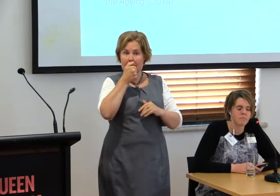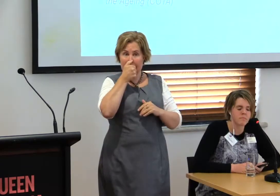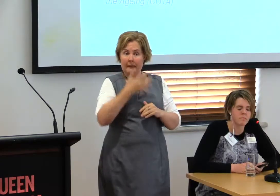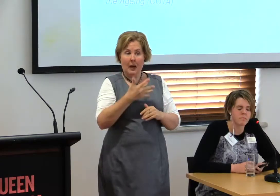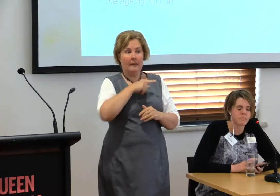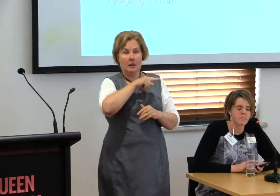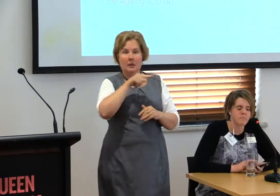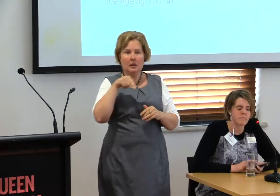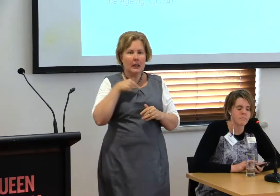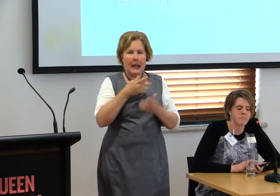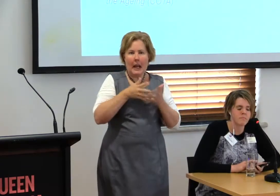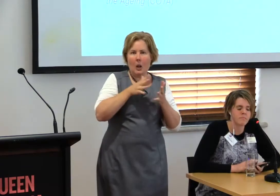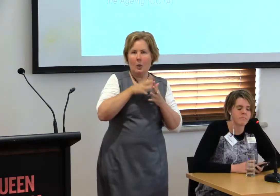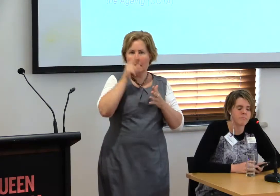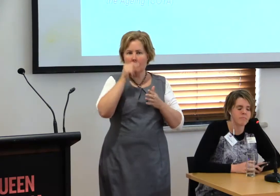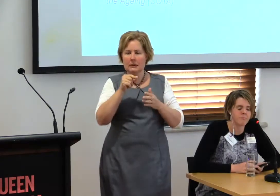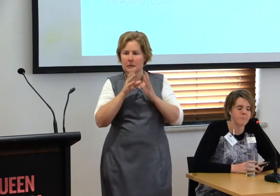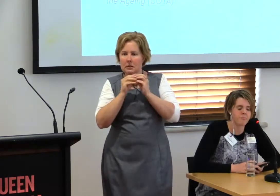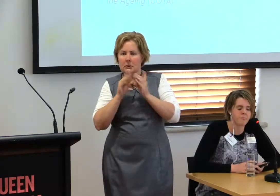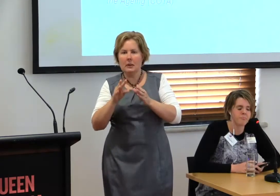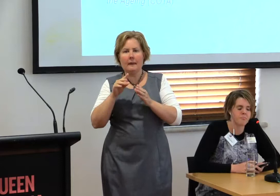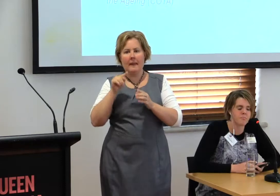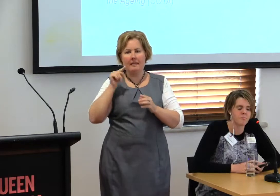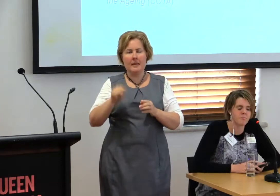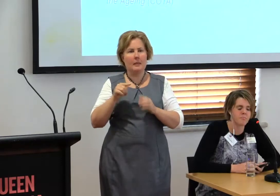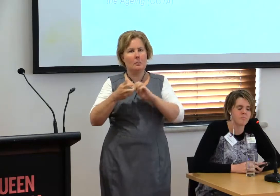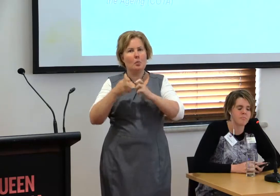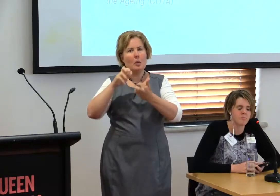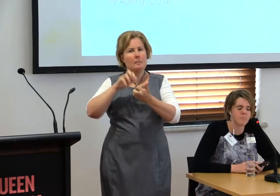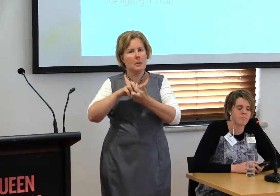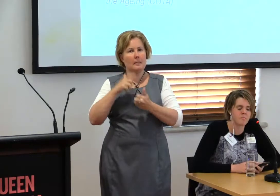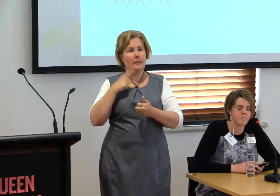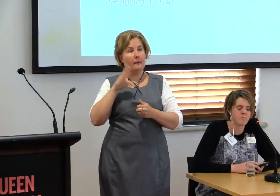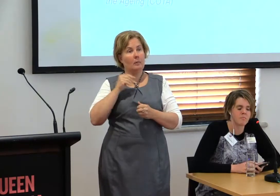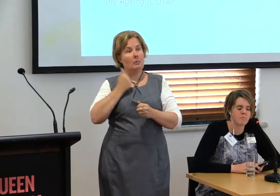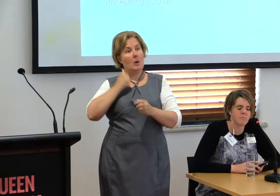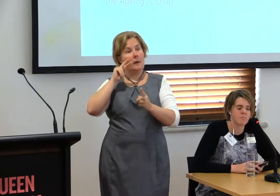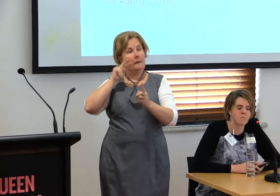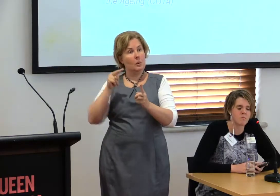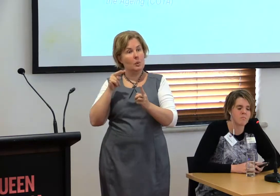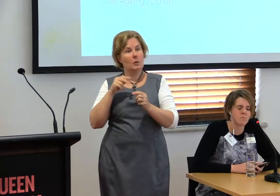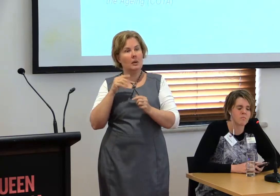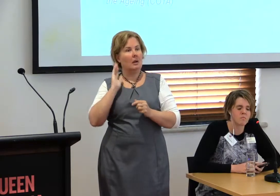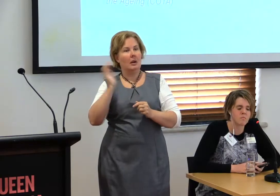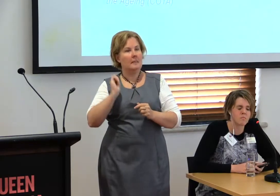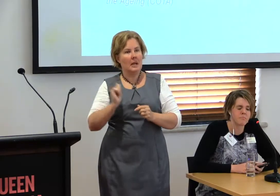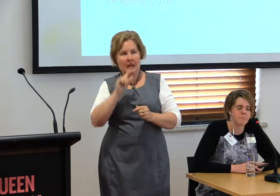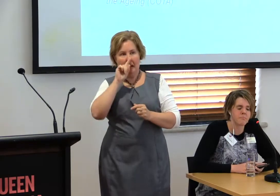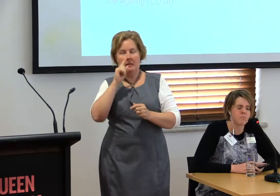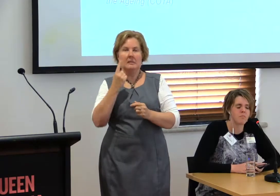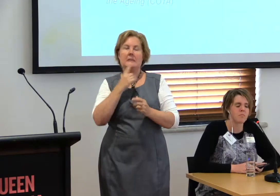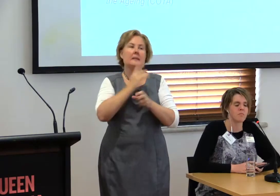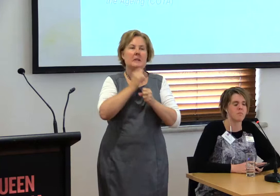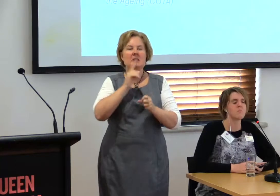mean, where do we go and what can we do about that? And from my view, it's that the government is saying, oh, it